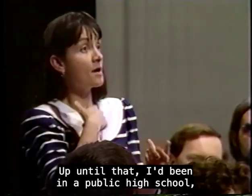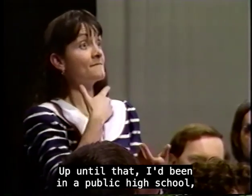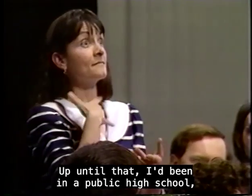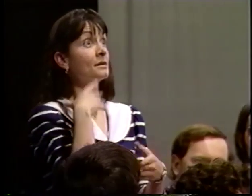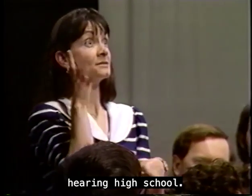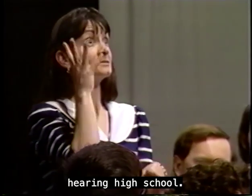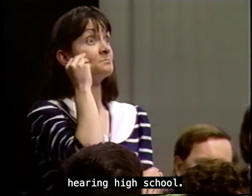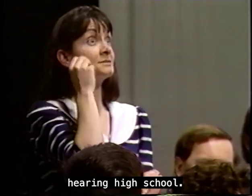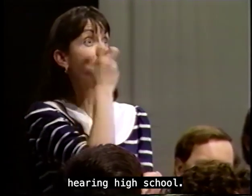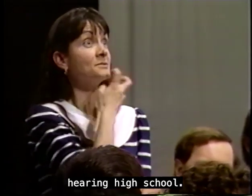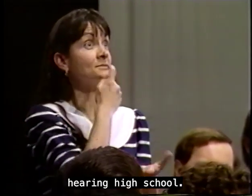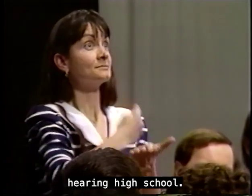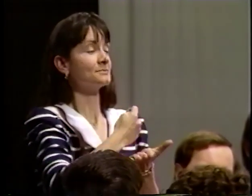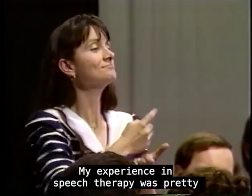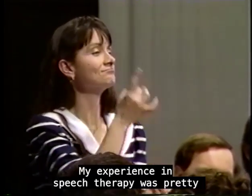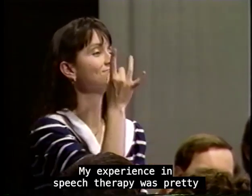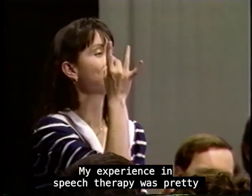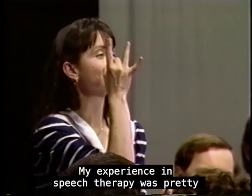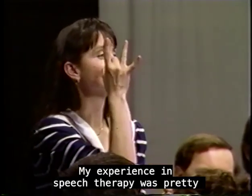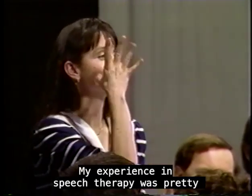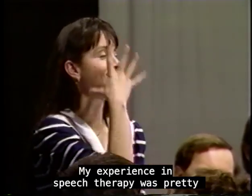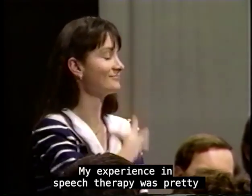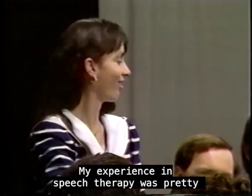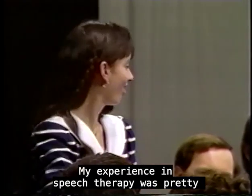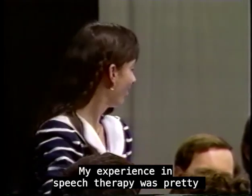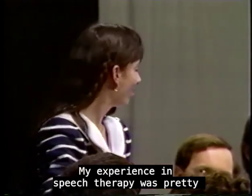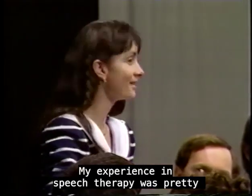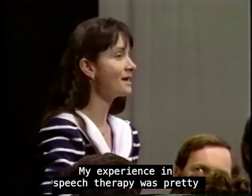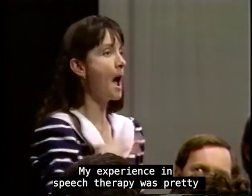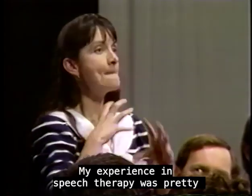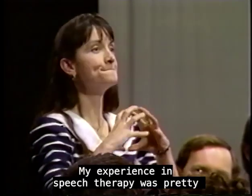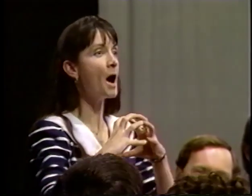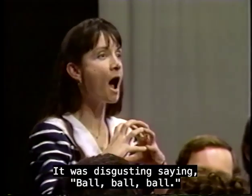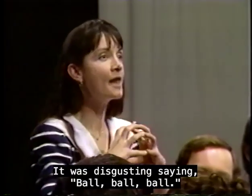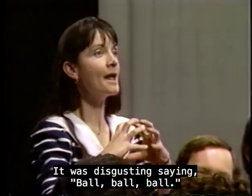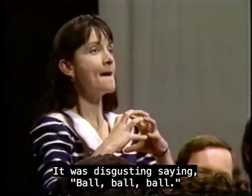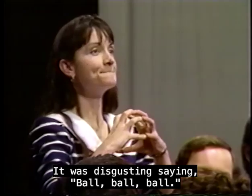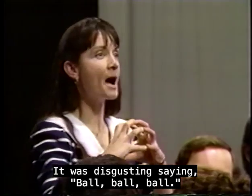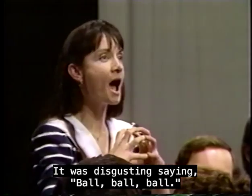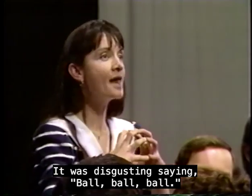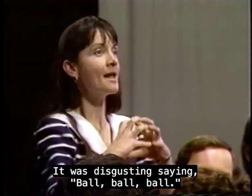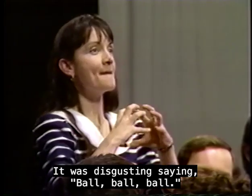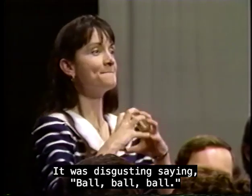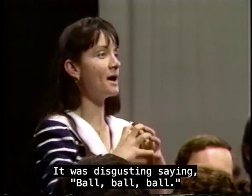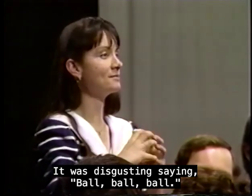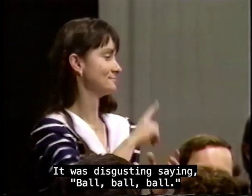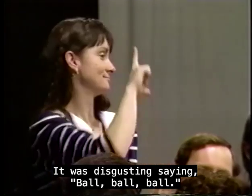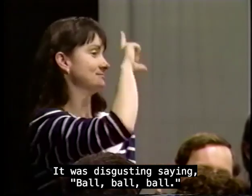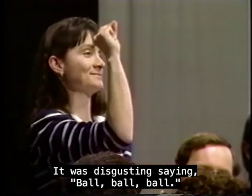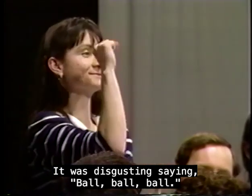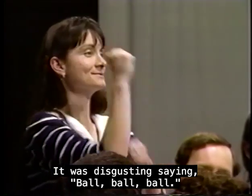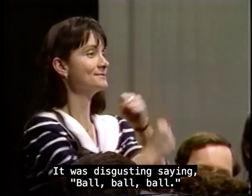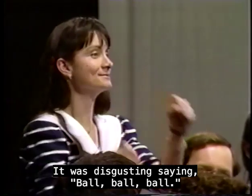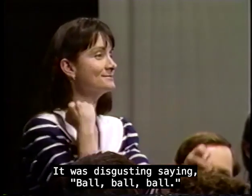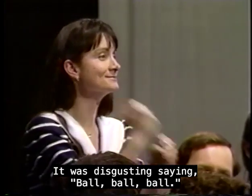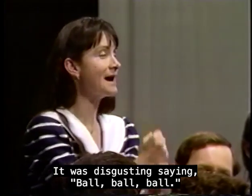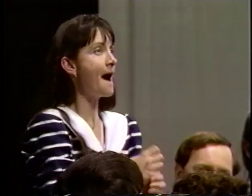school, hearing high school. My experience in speech therapy was pretty awful. It was disgusting. Saying ball, ball, ball. I